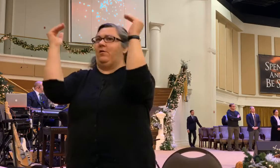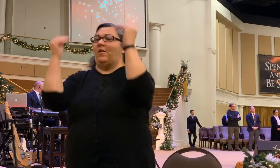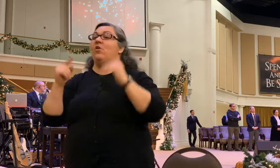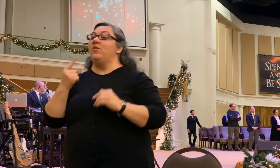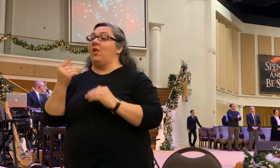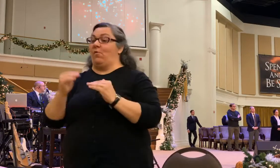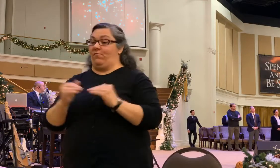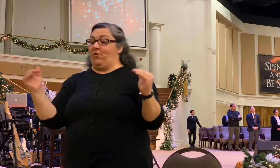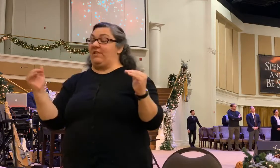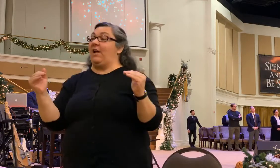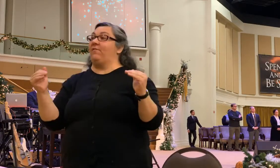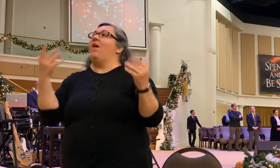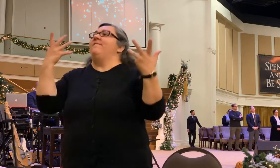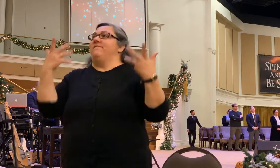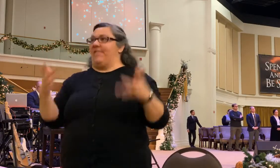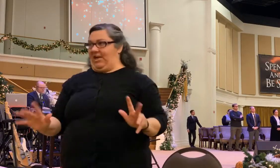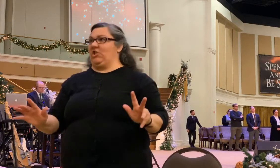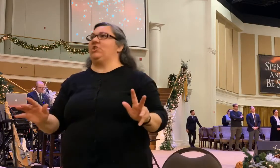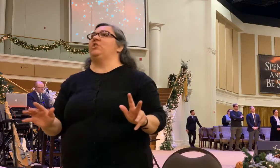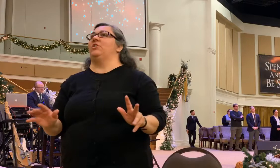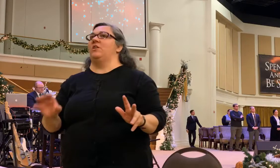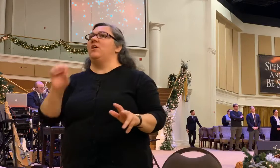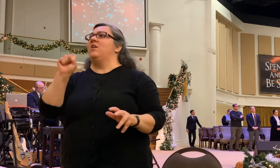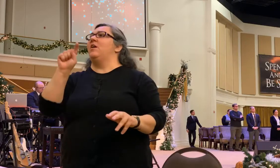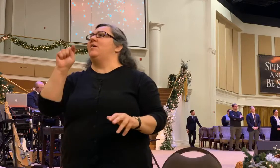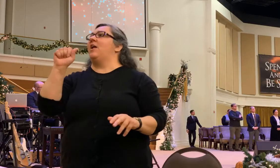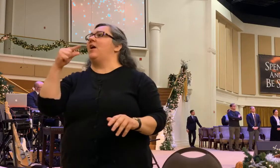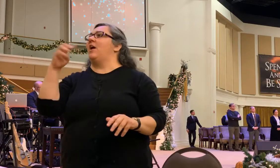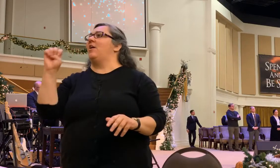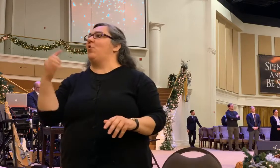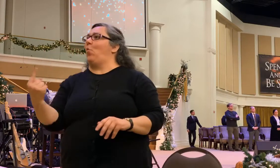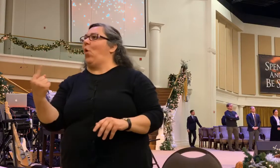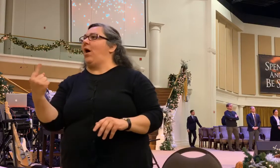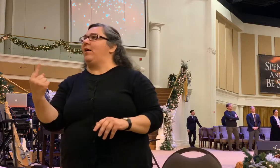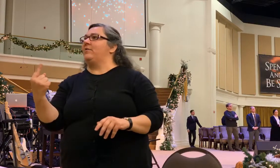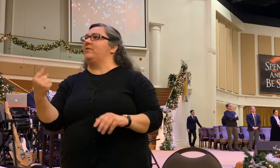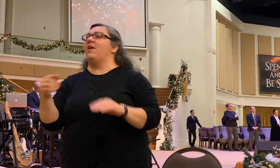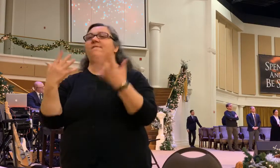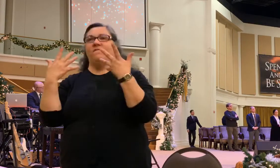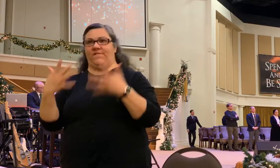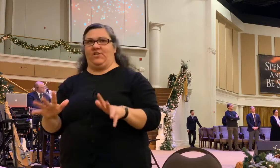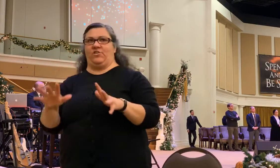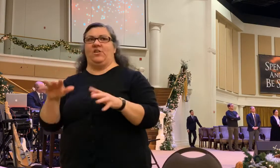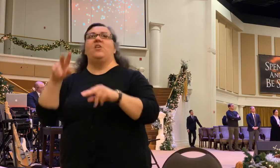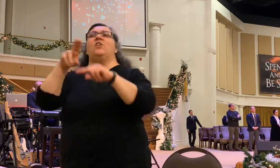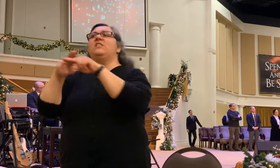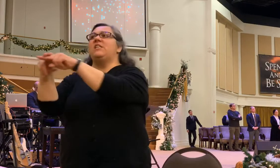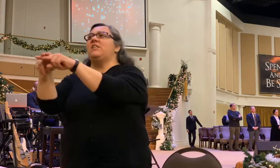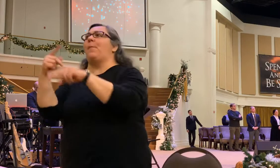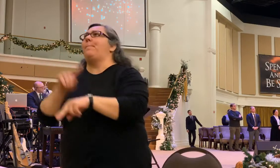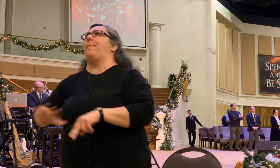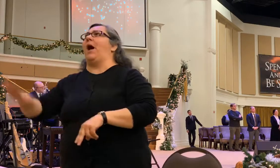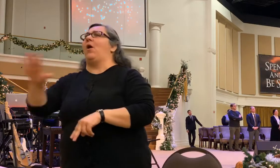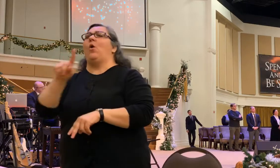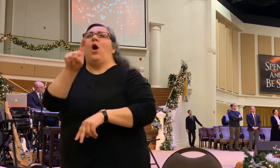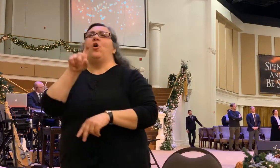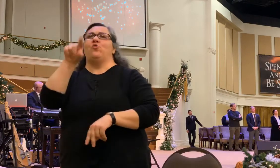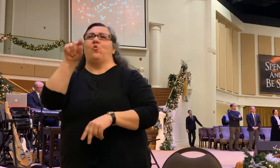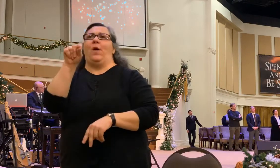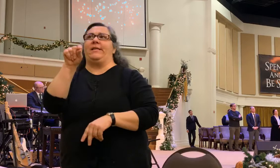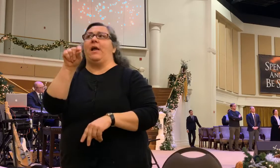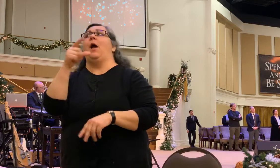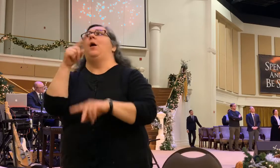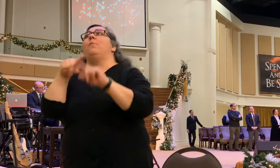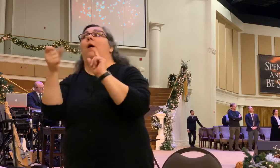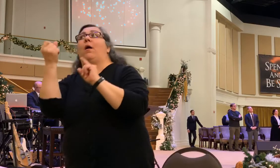one. And that stage one seats about 100, 120. Now, they cram them in their Honduran style. There's no telling how